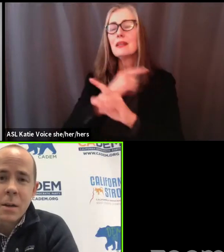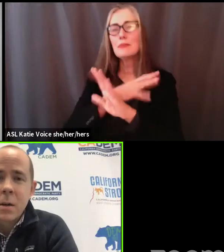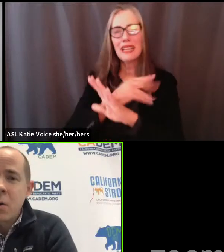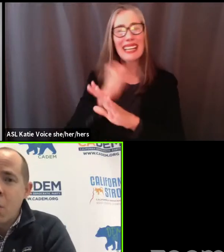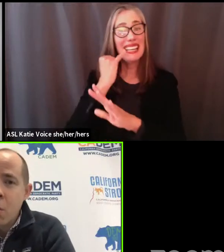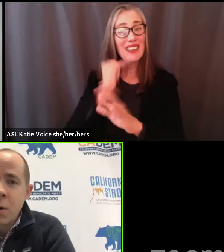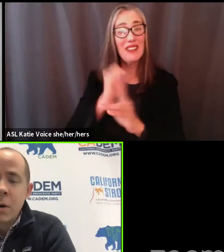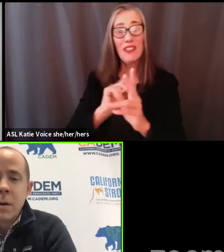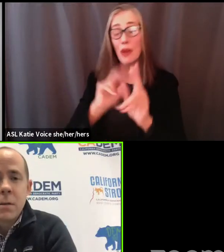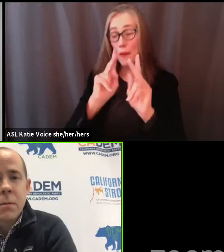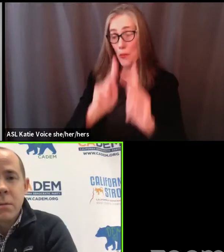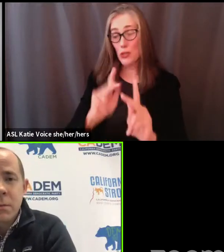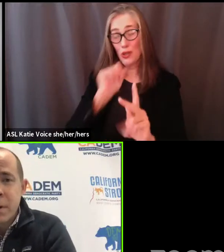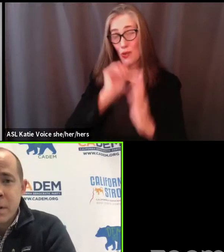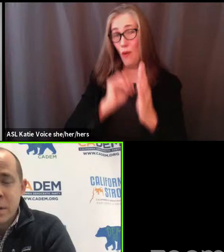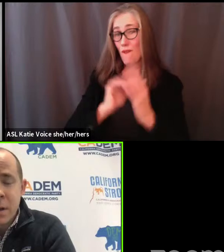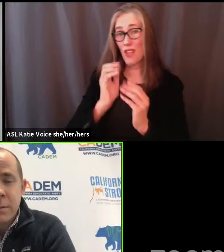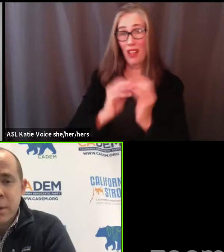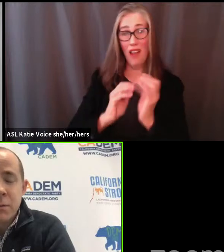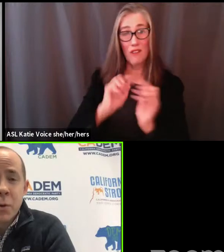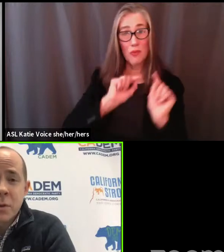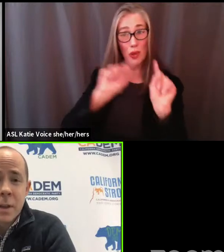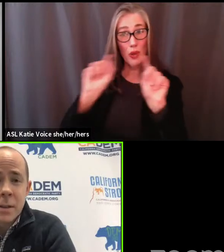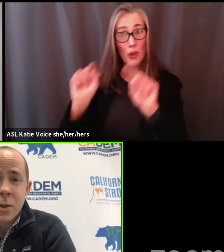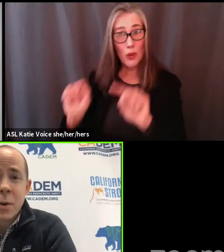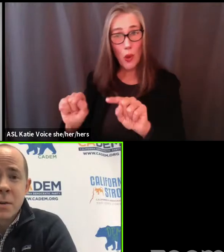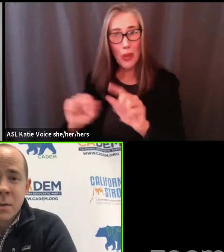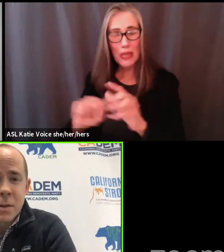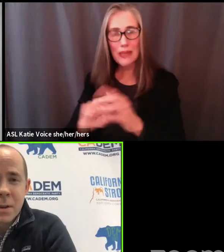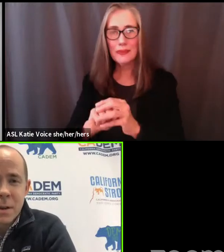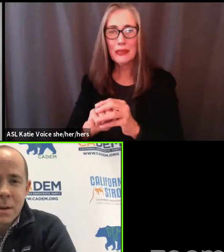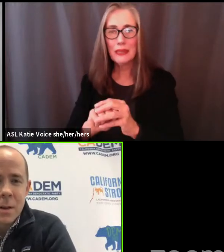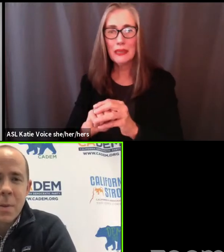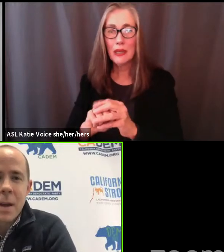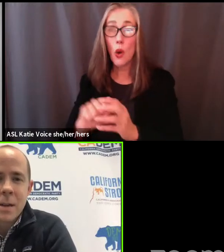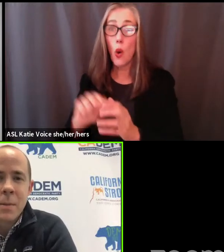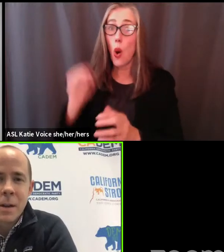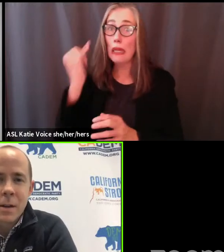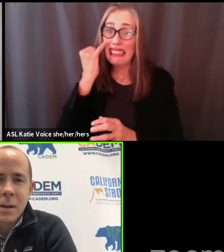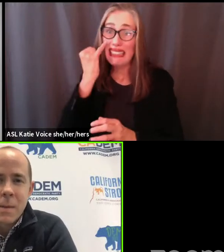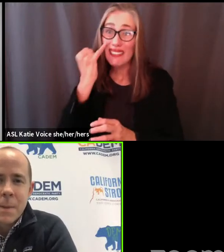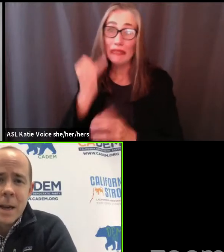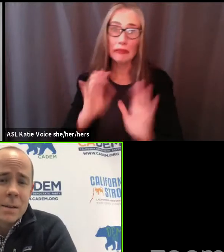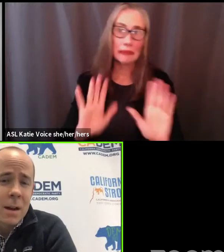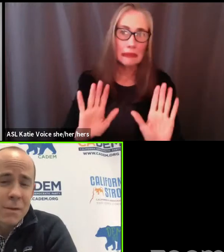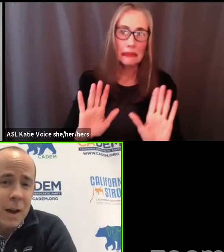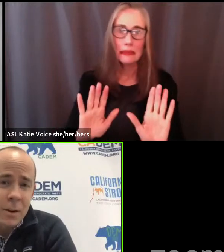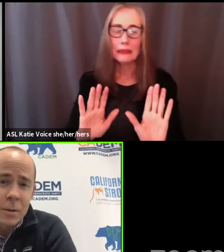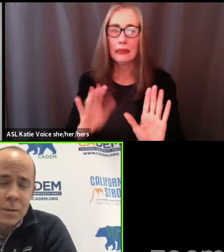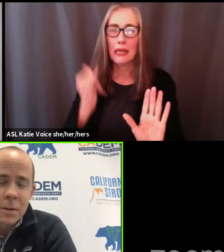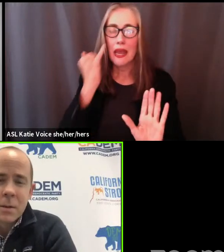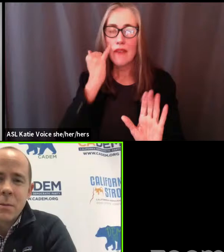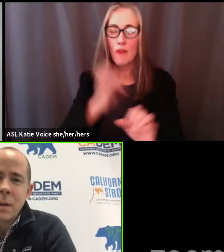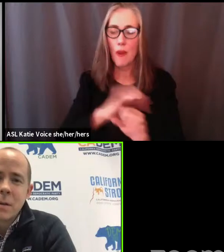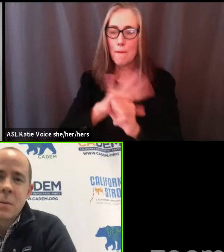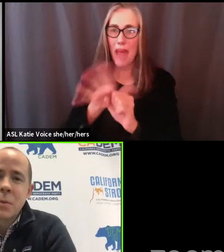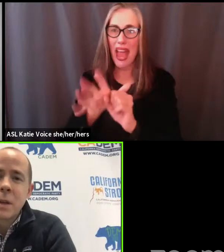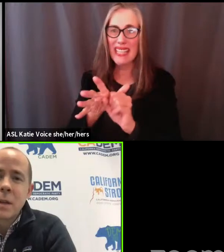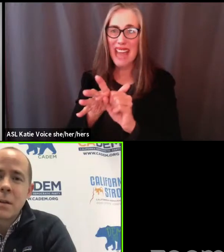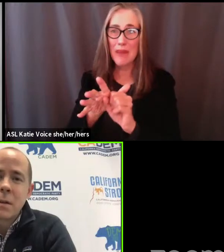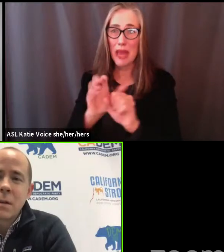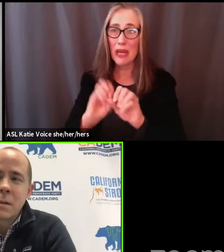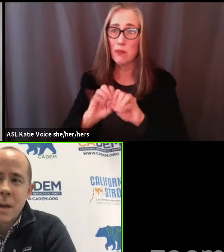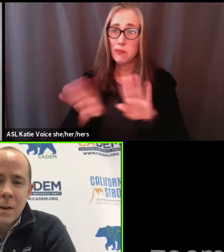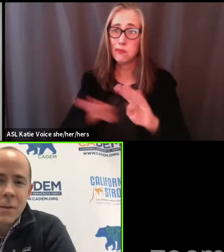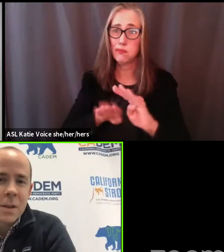attending, or there is unfortunately a surge in the pandemic. That is not final. We are